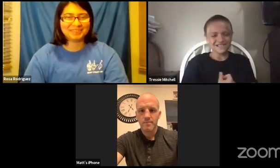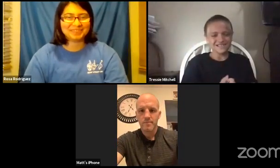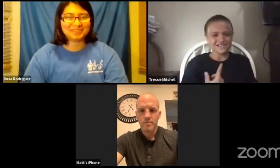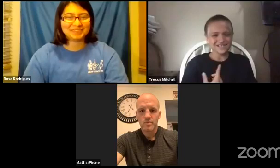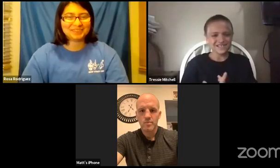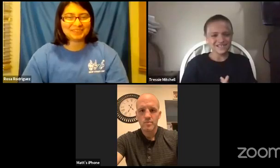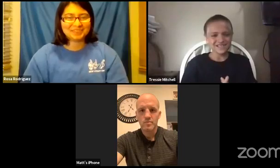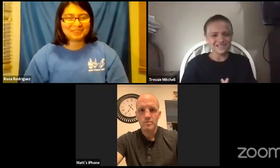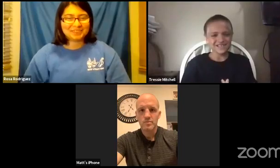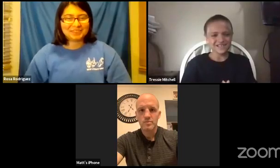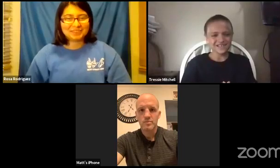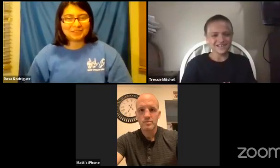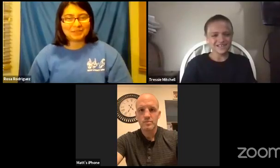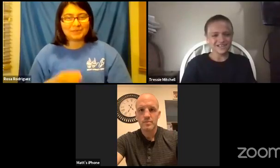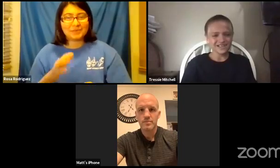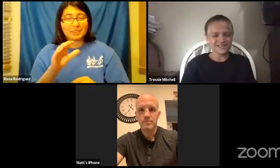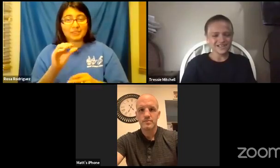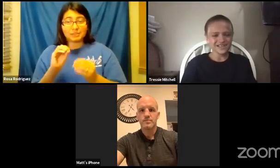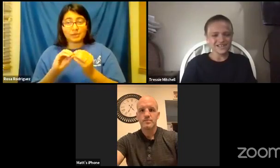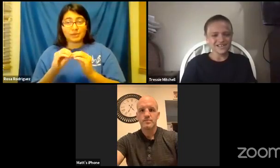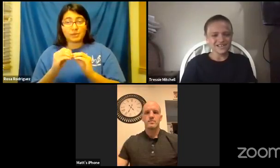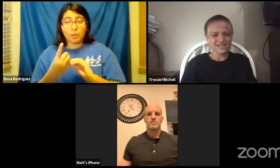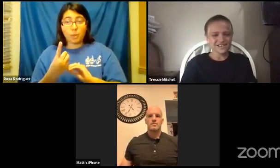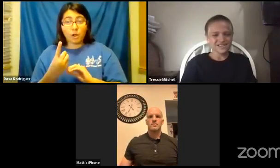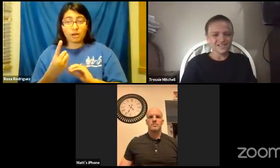sorry, I lost my train of thought.